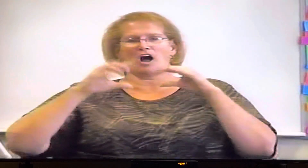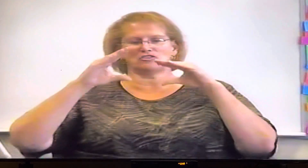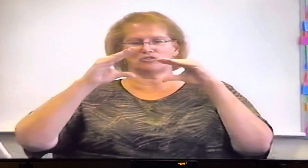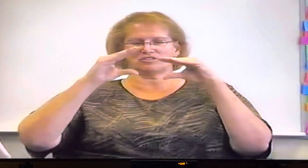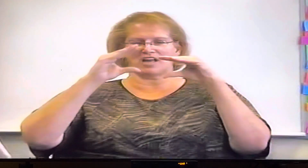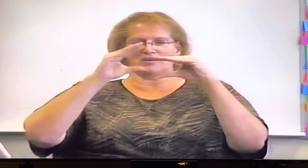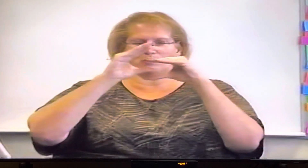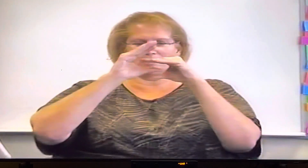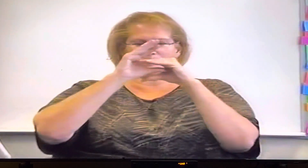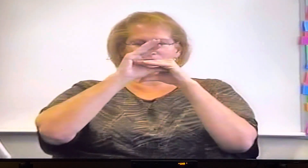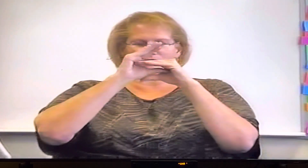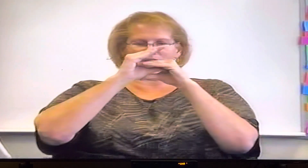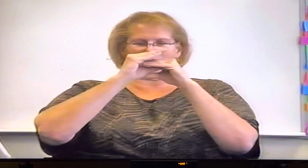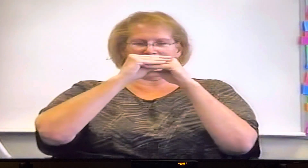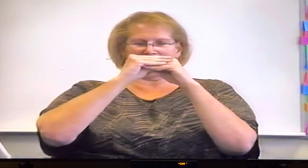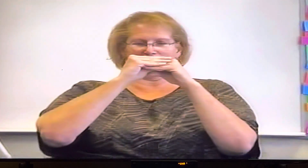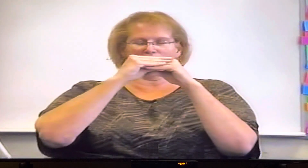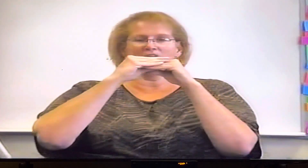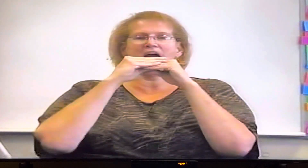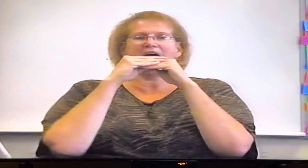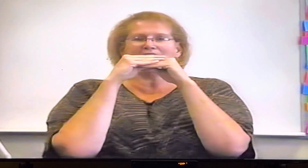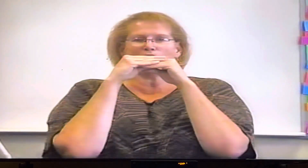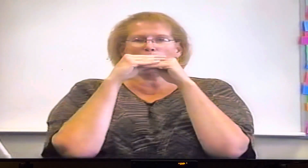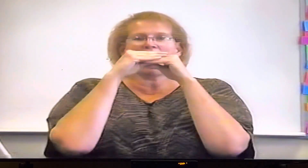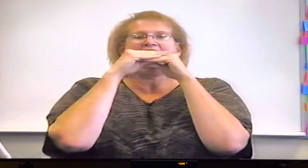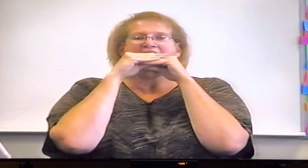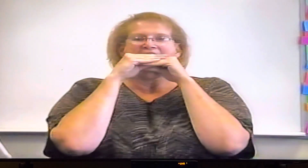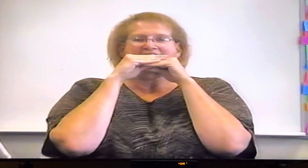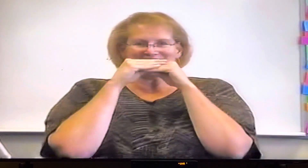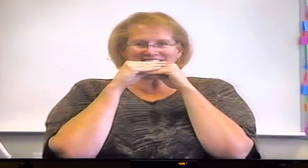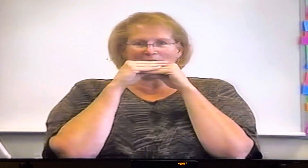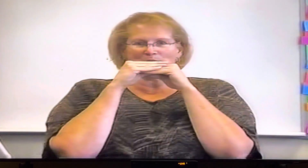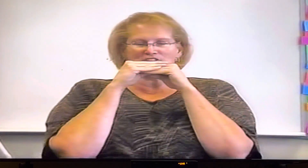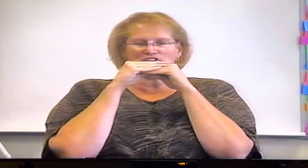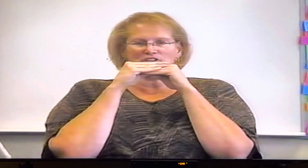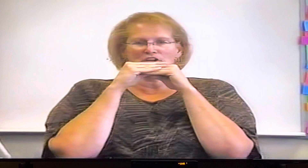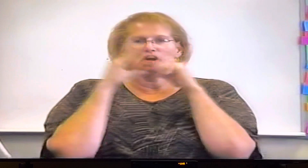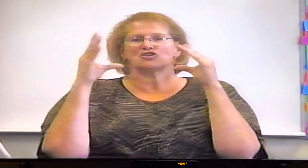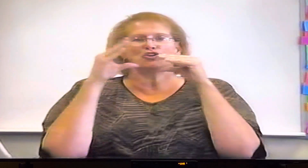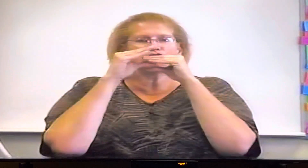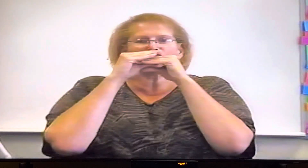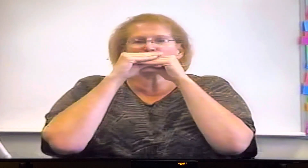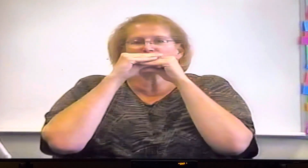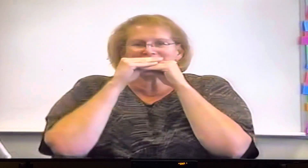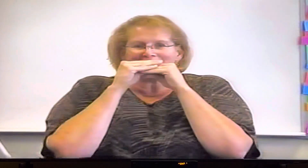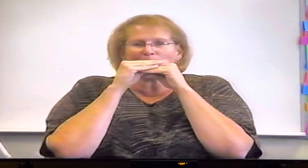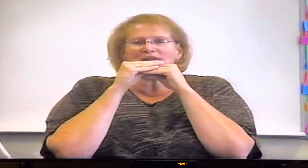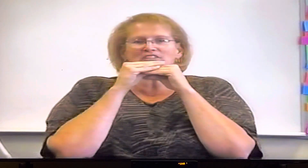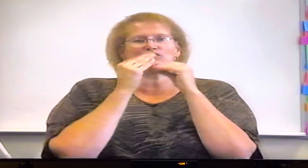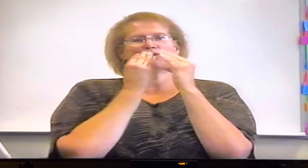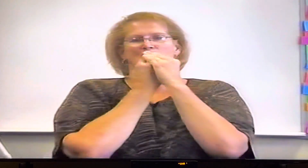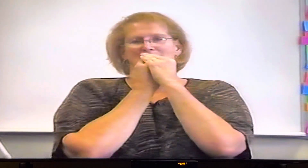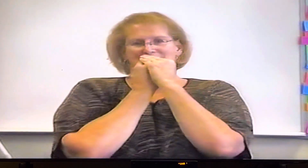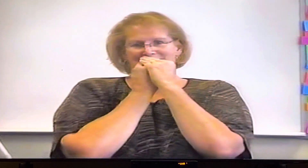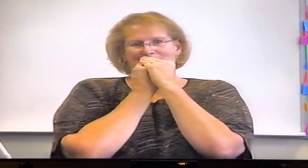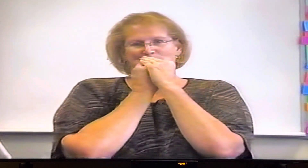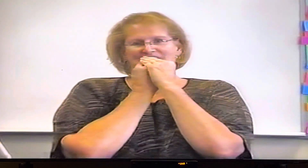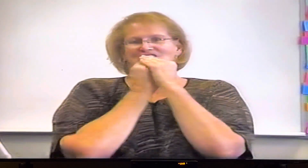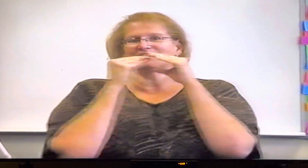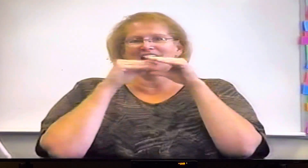also sign where they put their thumb in here and go sandwich. So you could do sandwich, sandwich. It